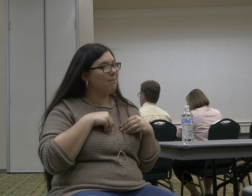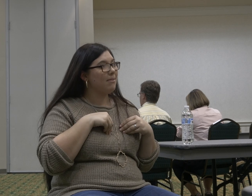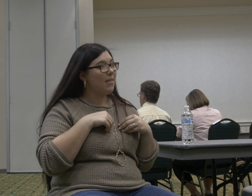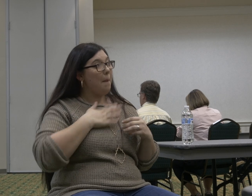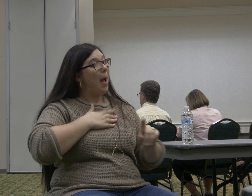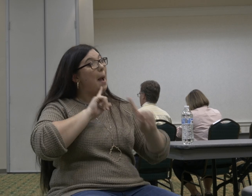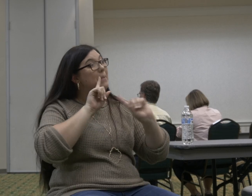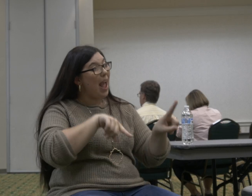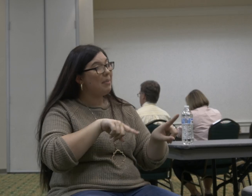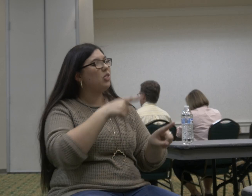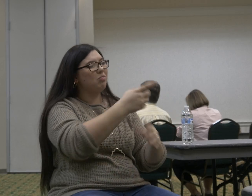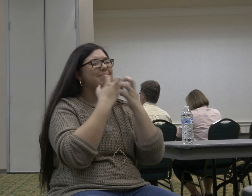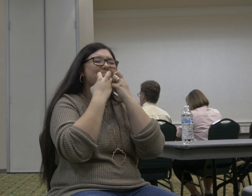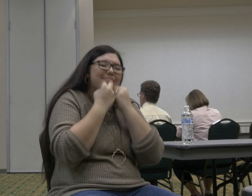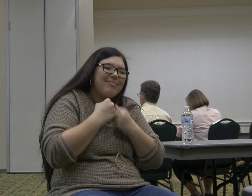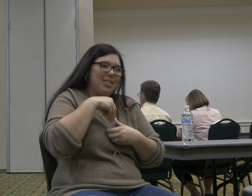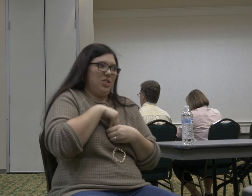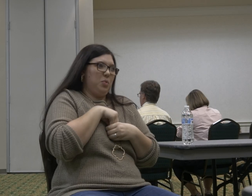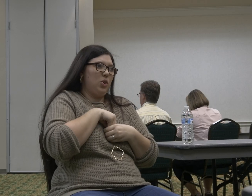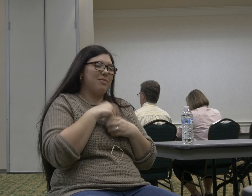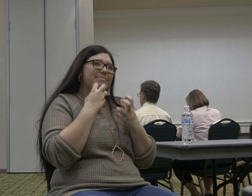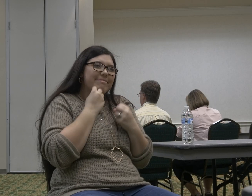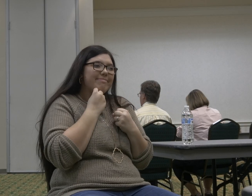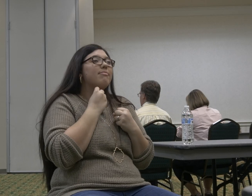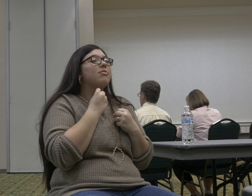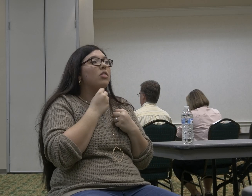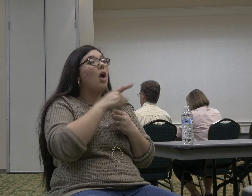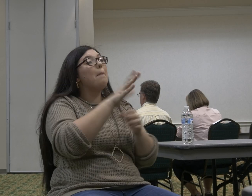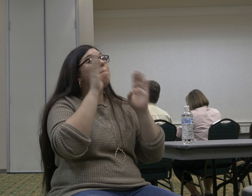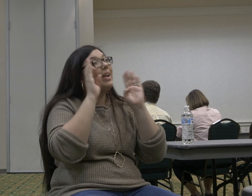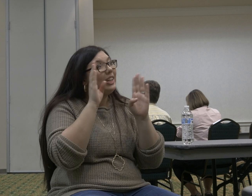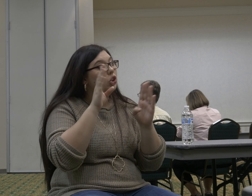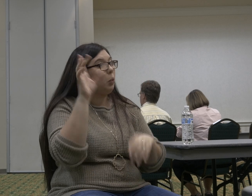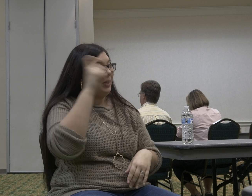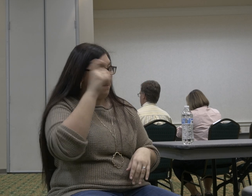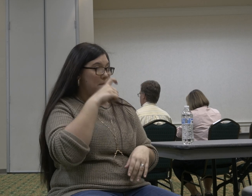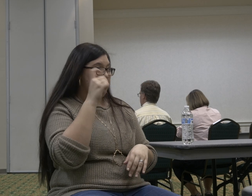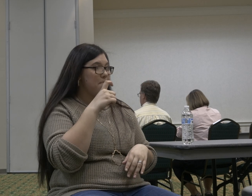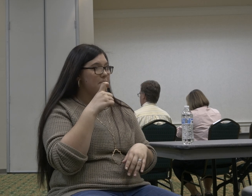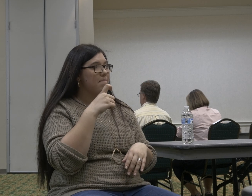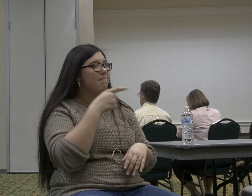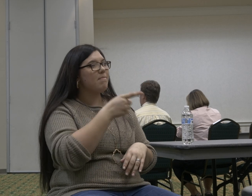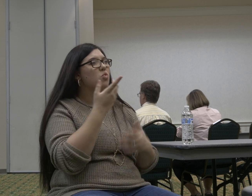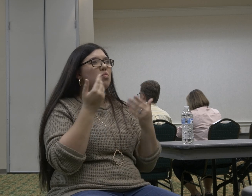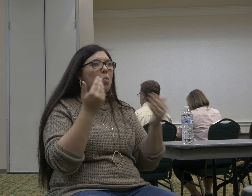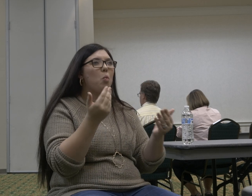within you, make your ear attentive to wisdom, incline your heart to